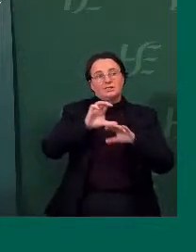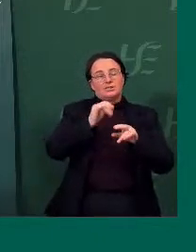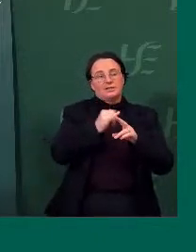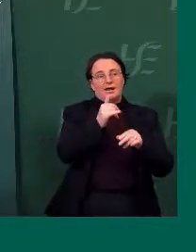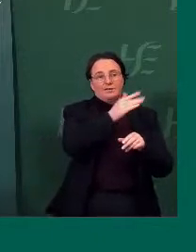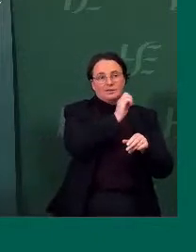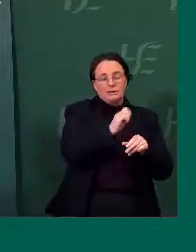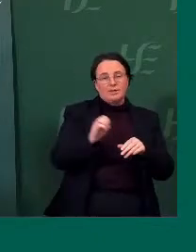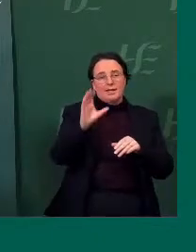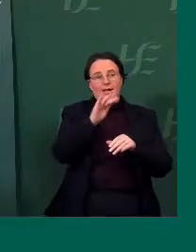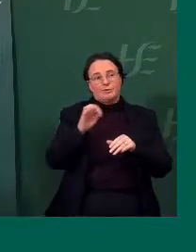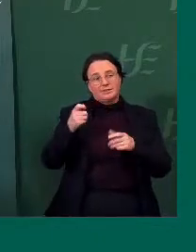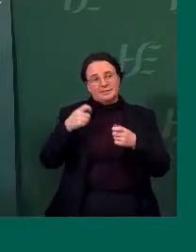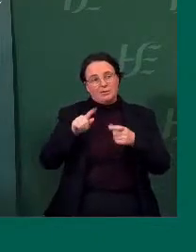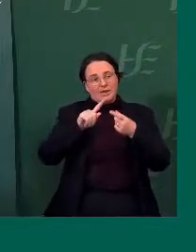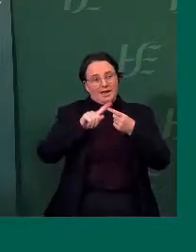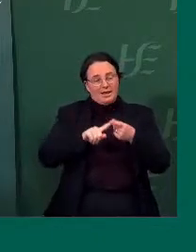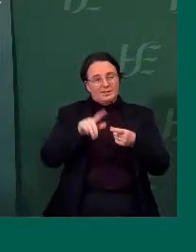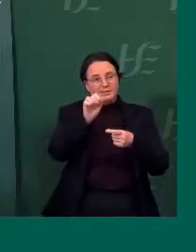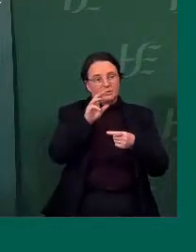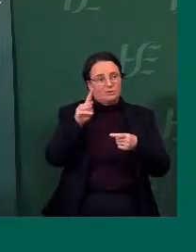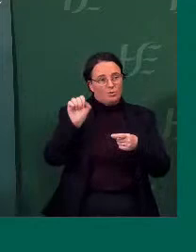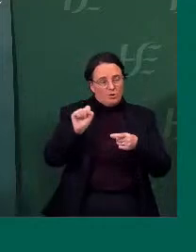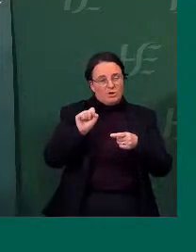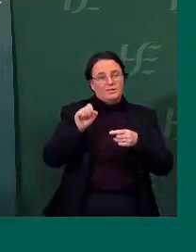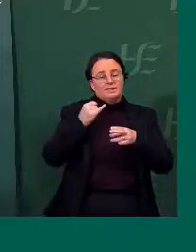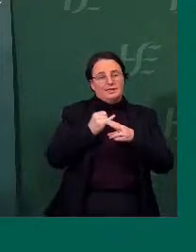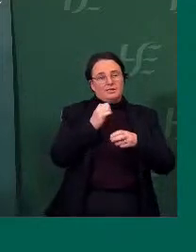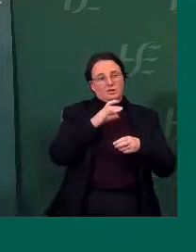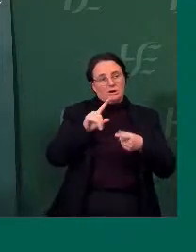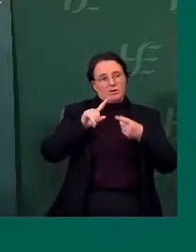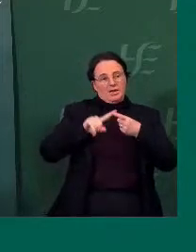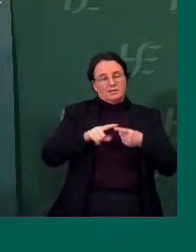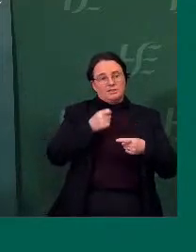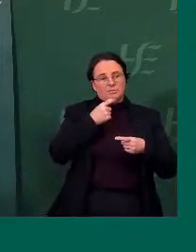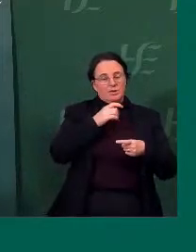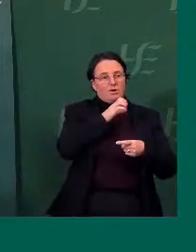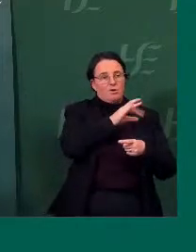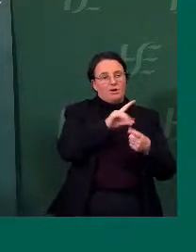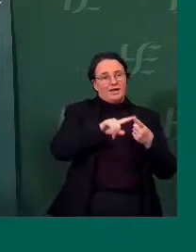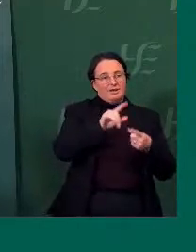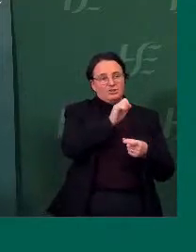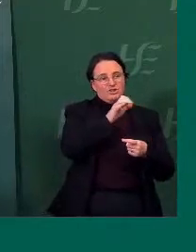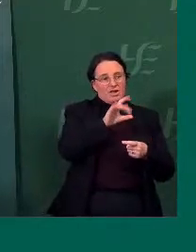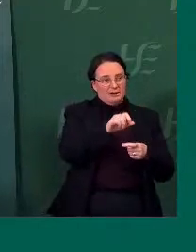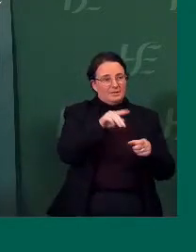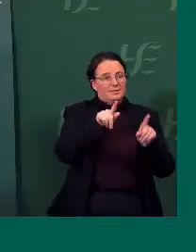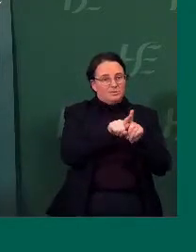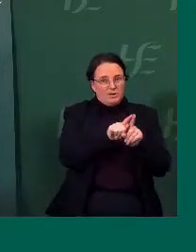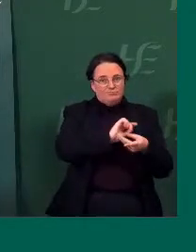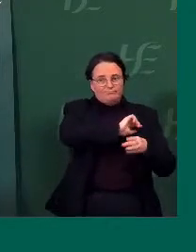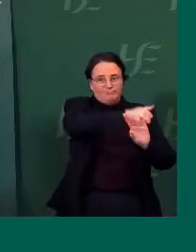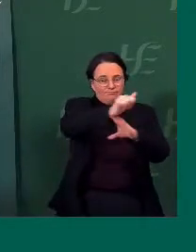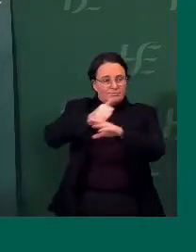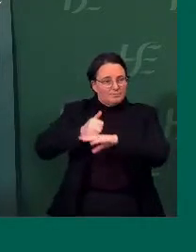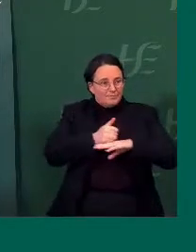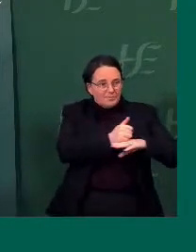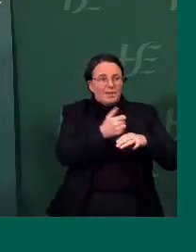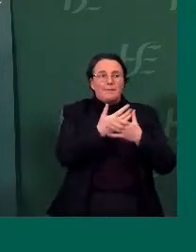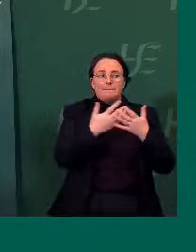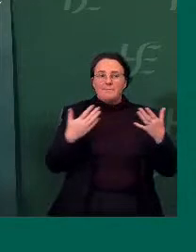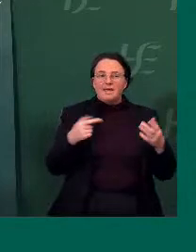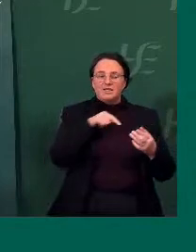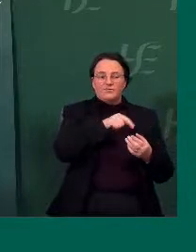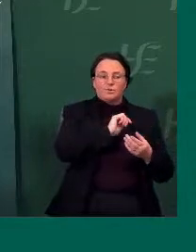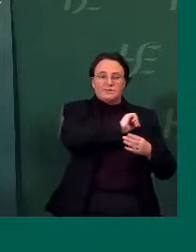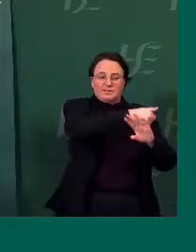Leopardstown and Swords, the current week, and last week Dublin, Cork and Shannon. 6 new sites on stream, bringing significant capacity, and many of those